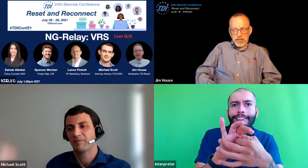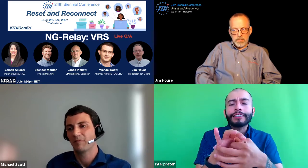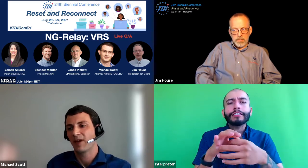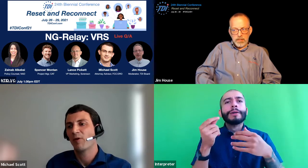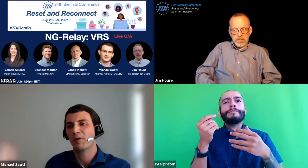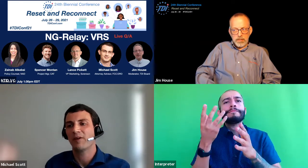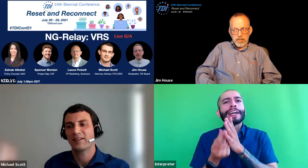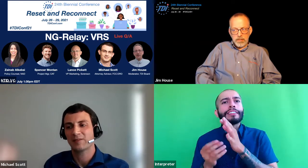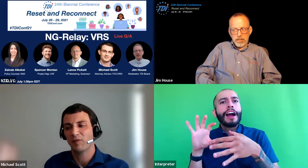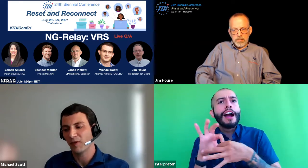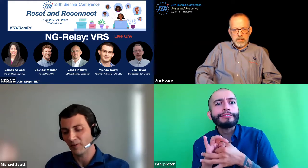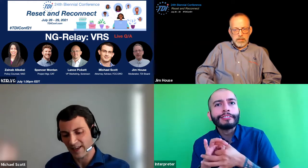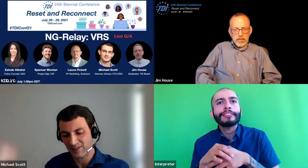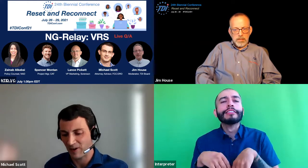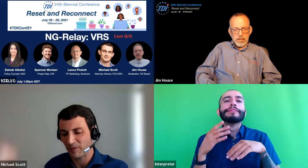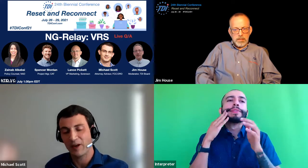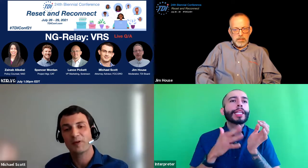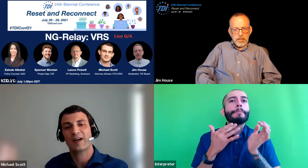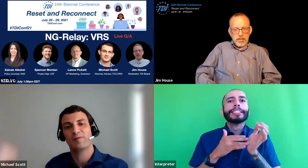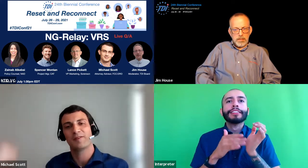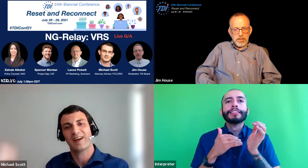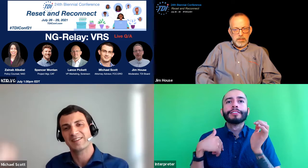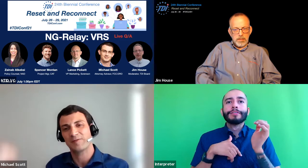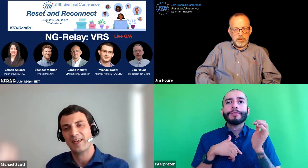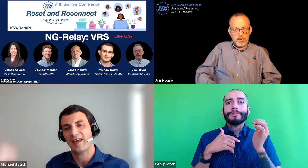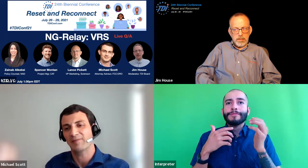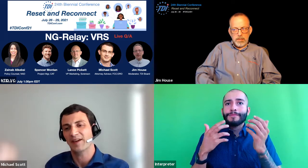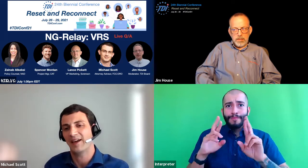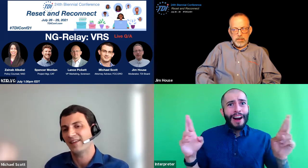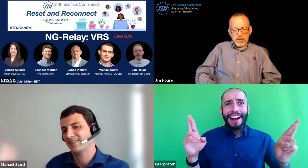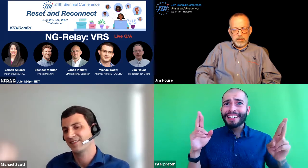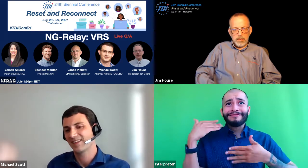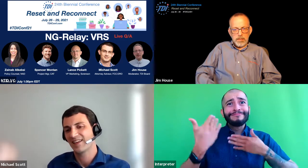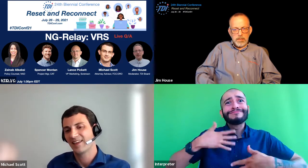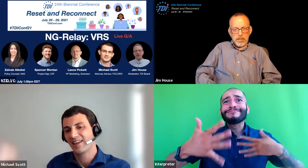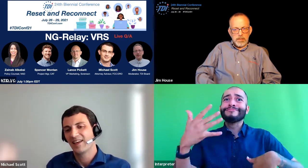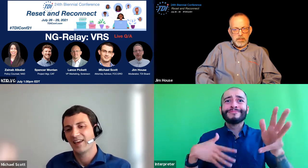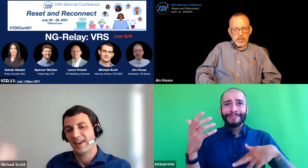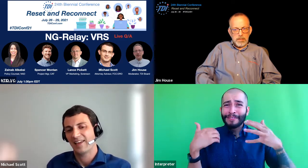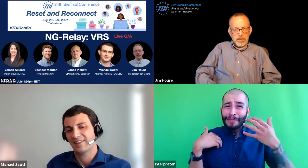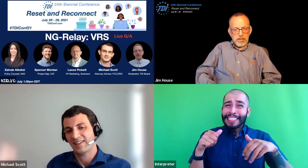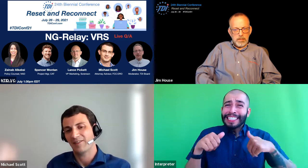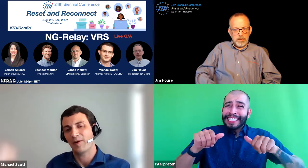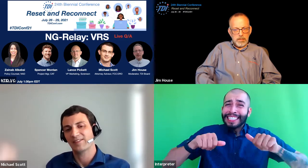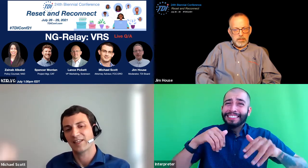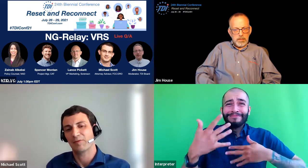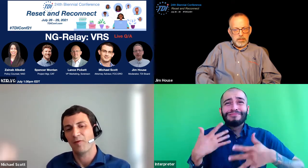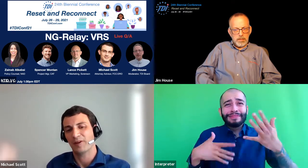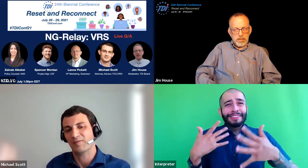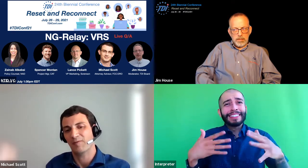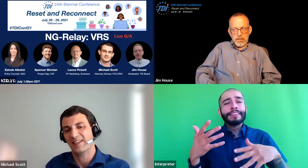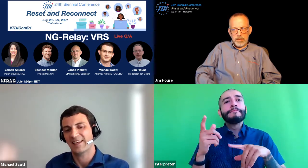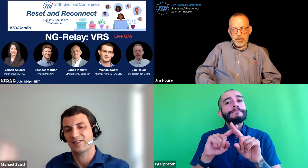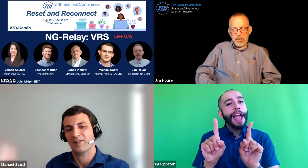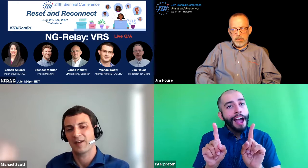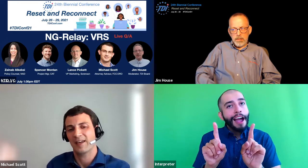that everyone would like us to move a little faster, and we try to move as fast as we can, but it's kind of the questions that are before